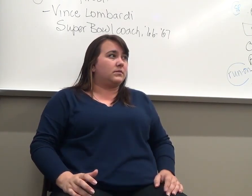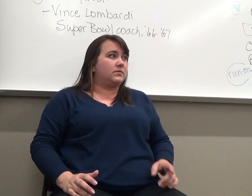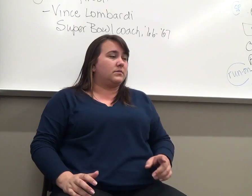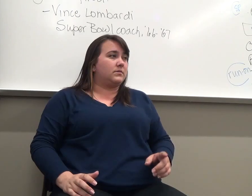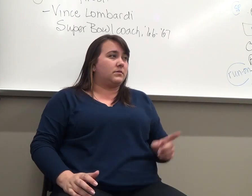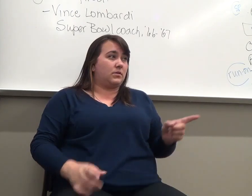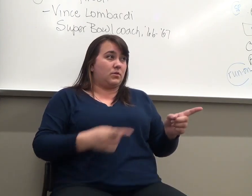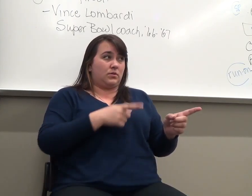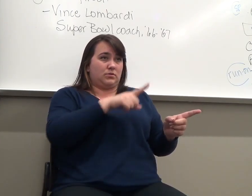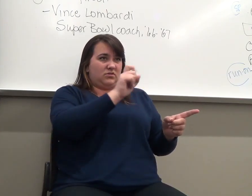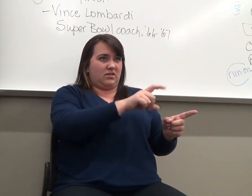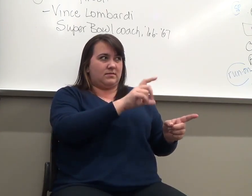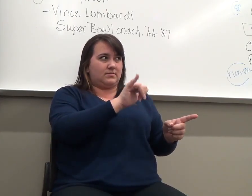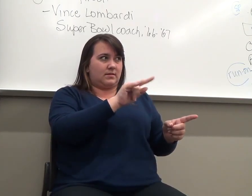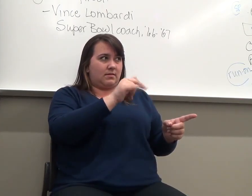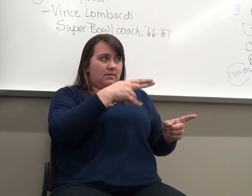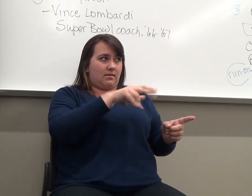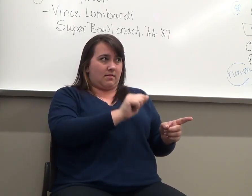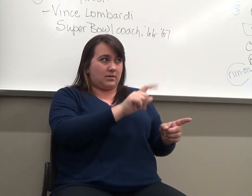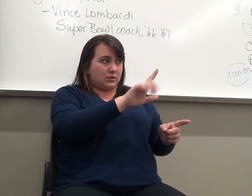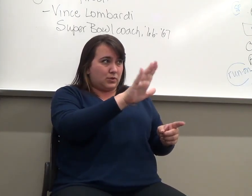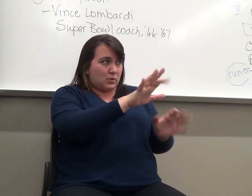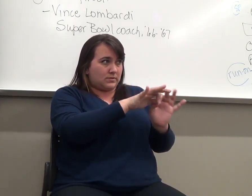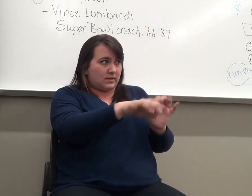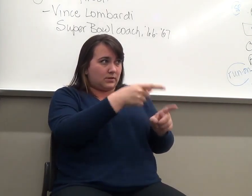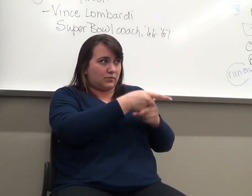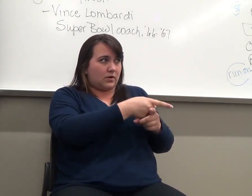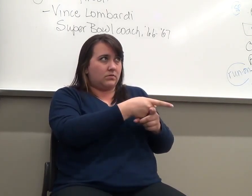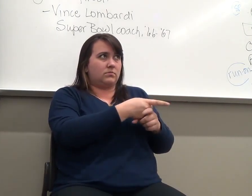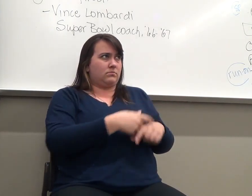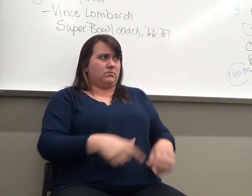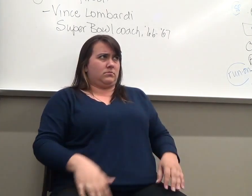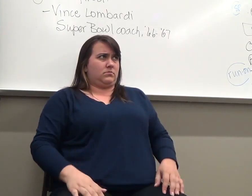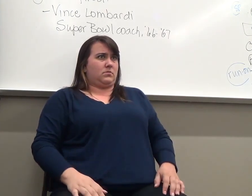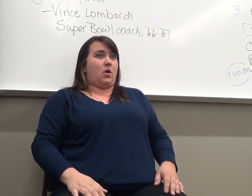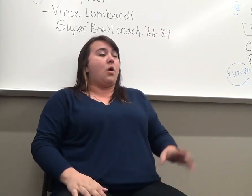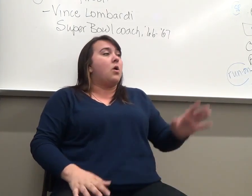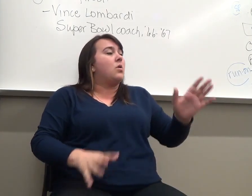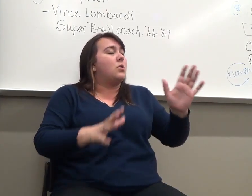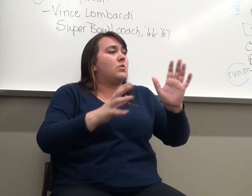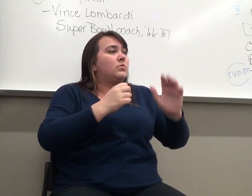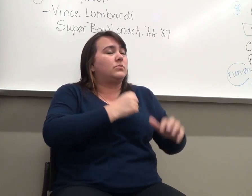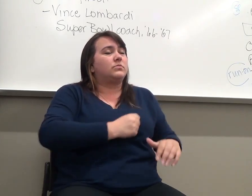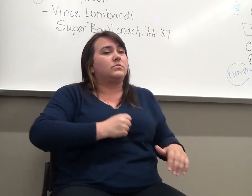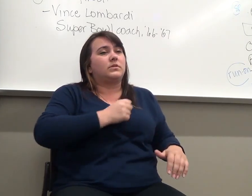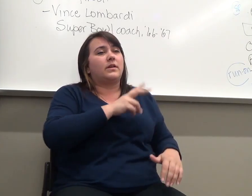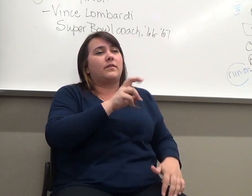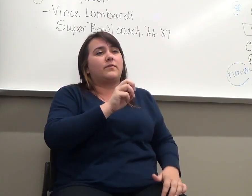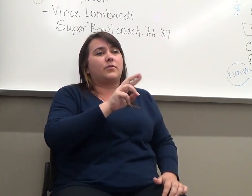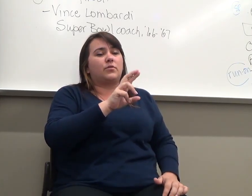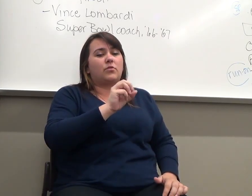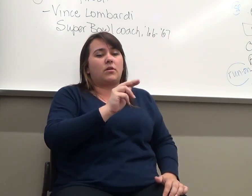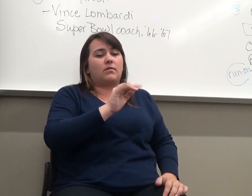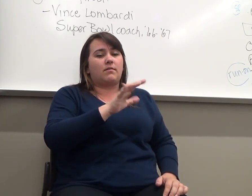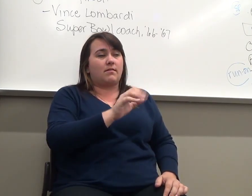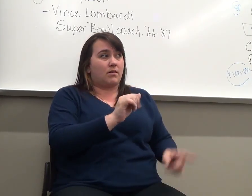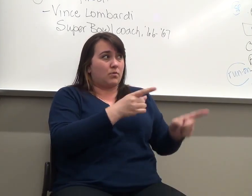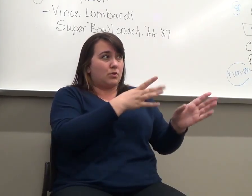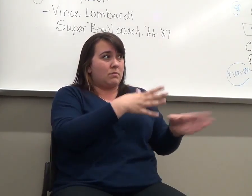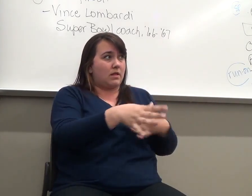of that essay? No. Yeah, so this is her first sentence, but it's not her topic sentence.